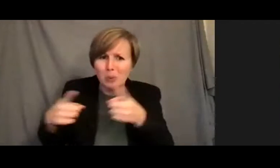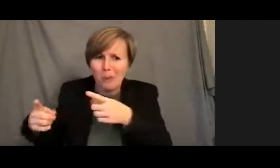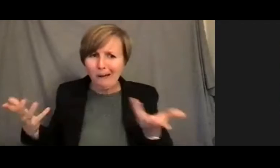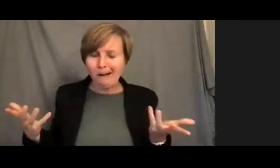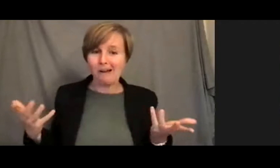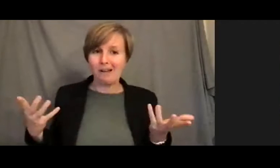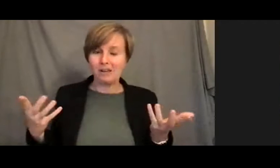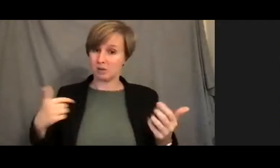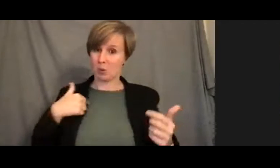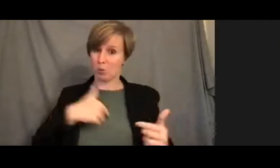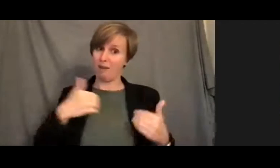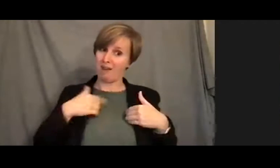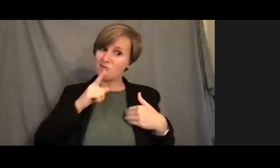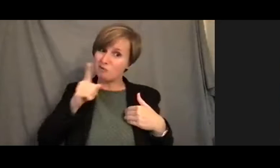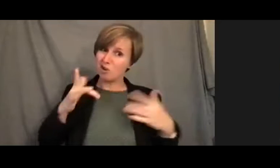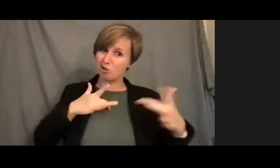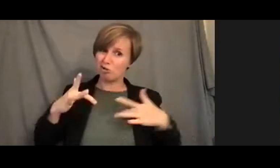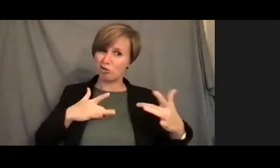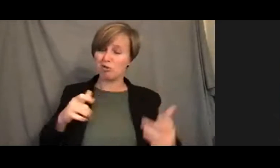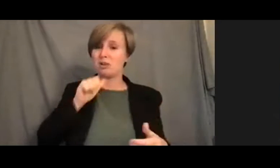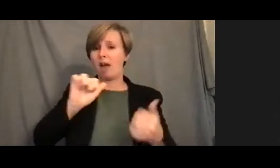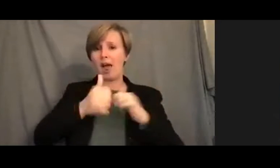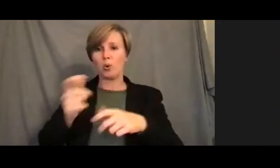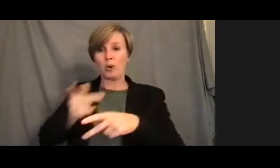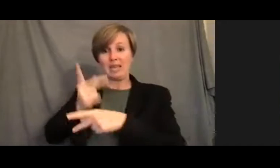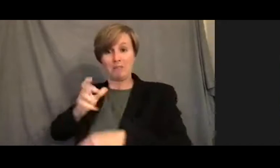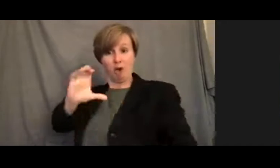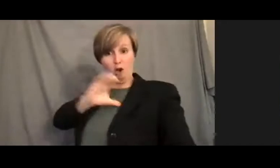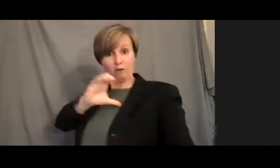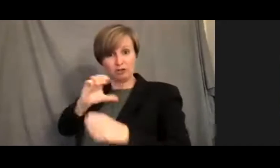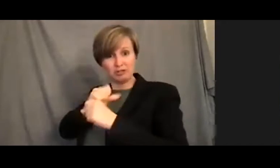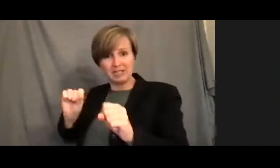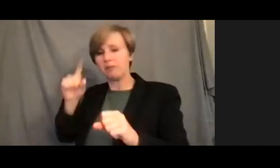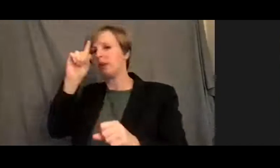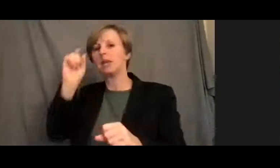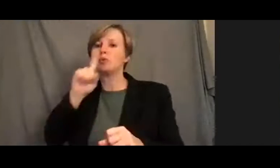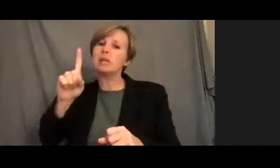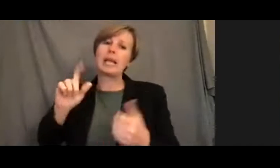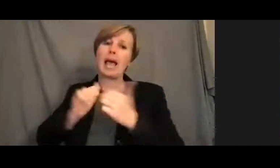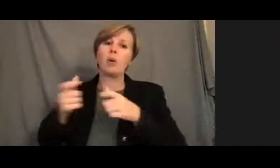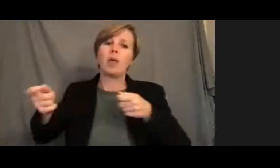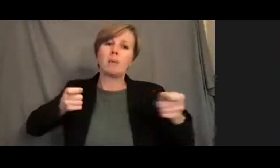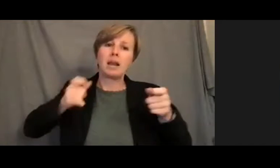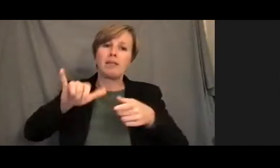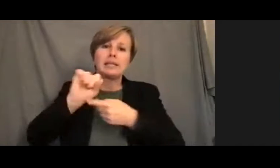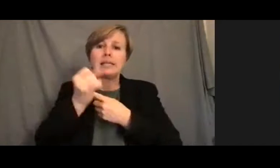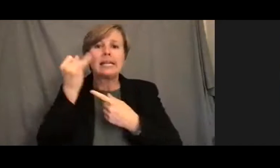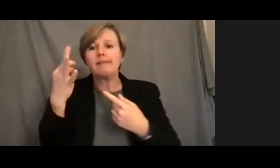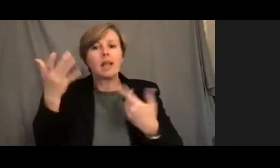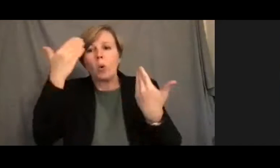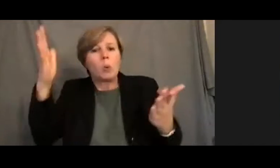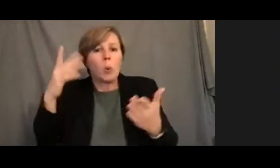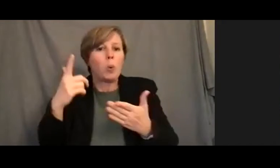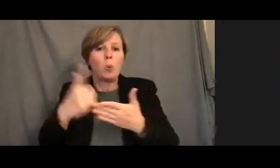real concerns, both not only how we keep our officers safe, because how do they effectively manage this situation if they don't know what they're going into,